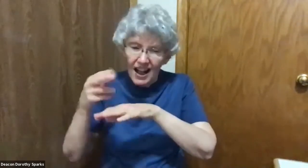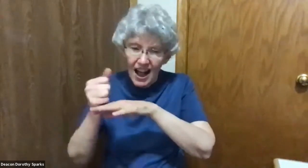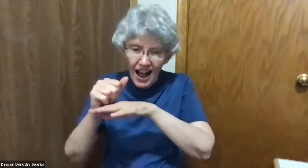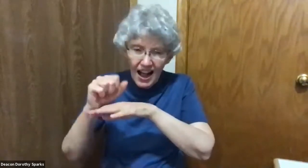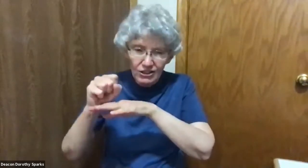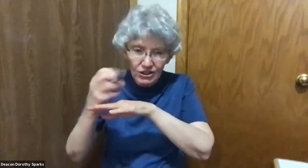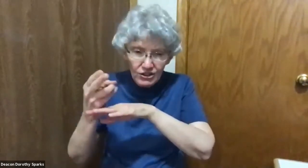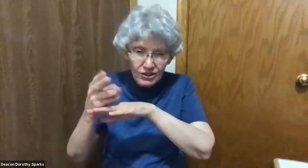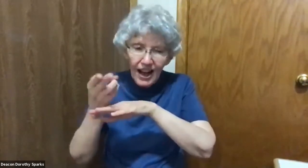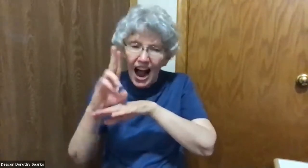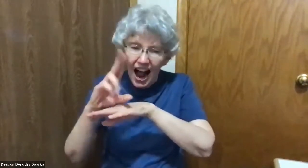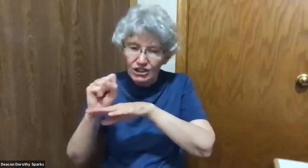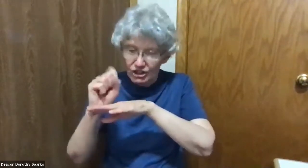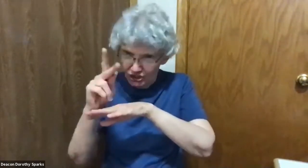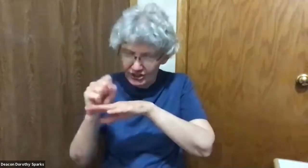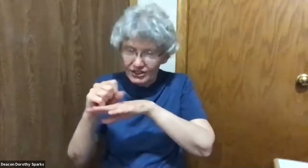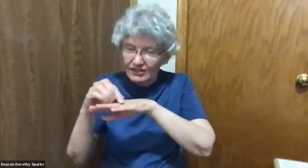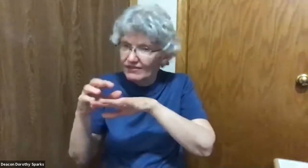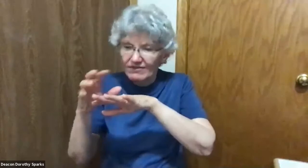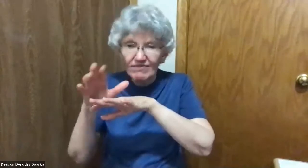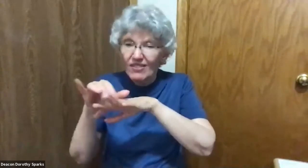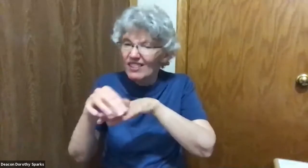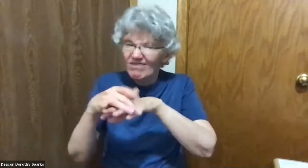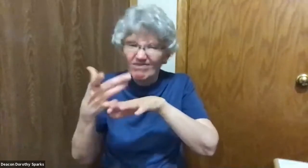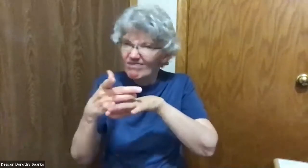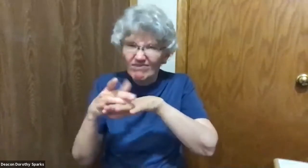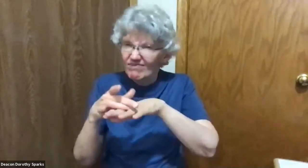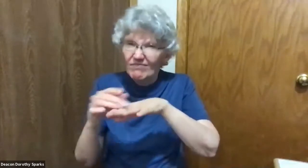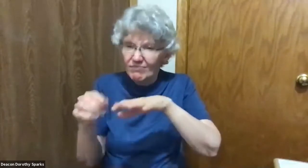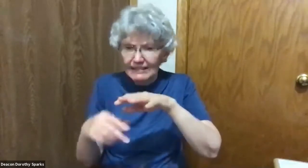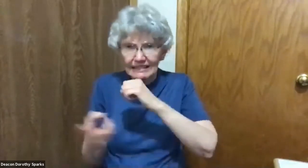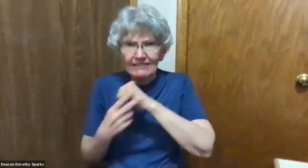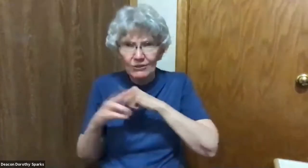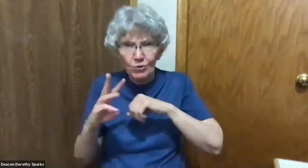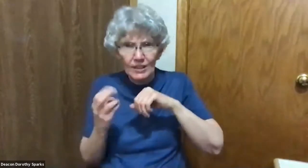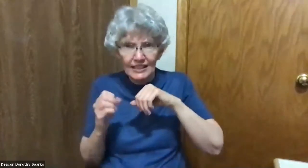and he is ready to separate the wheat from the husks.